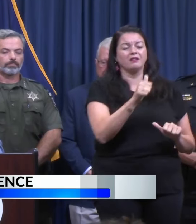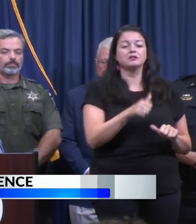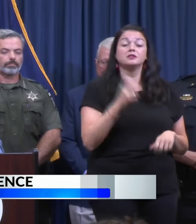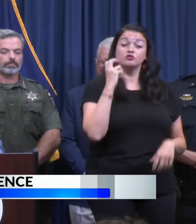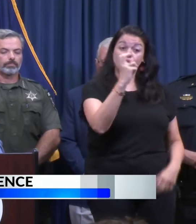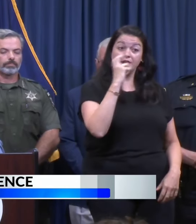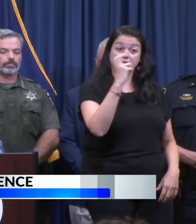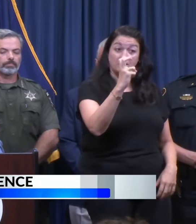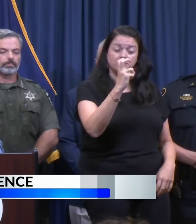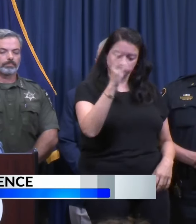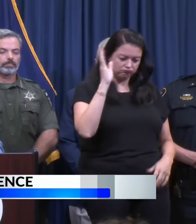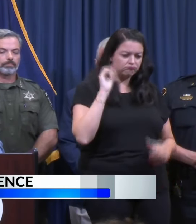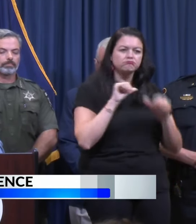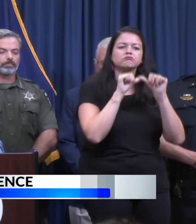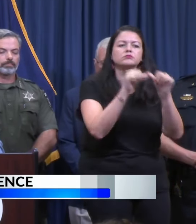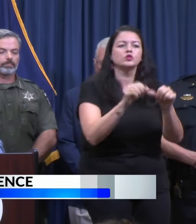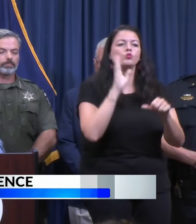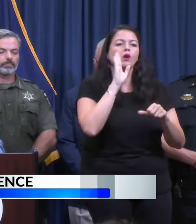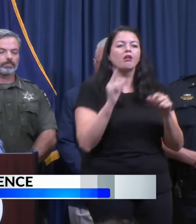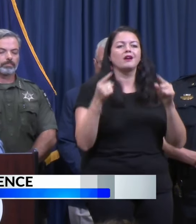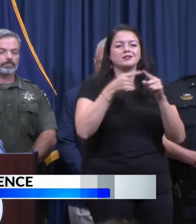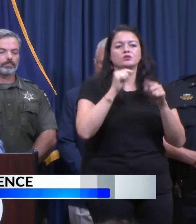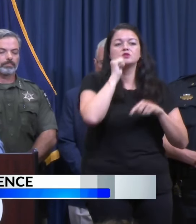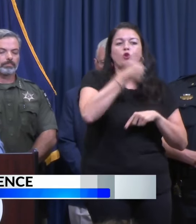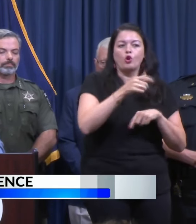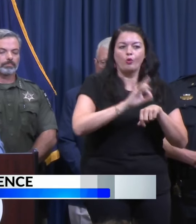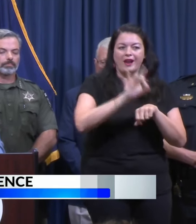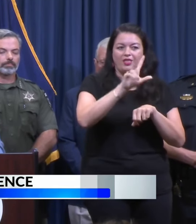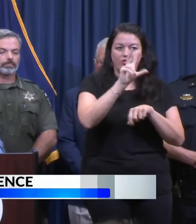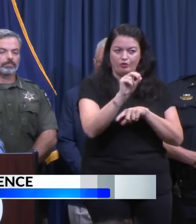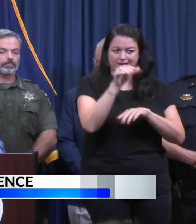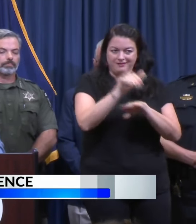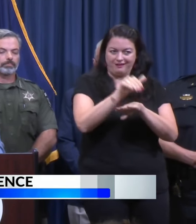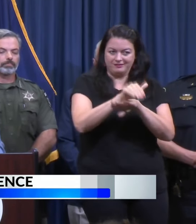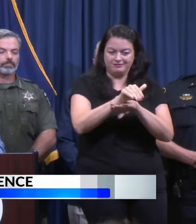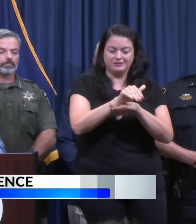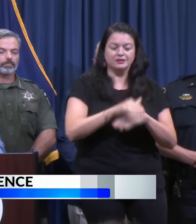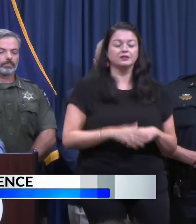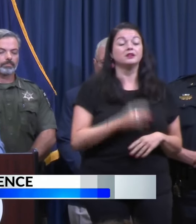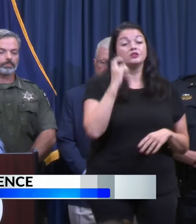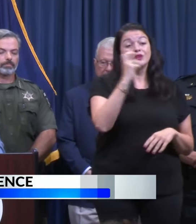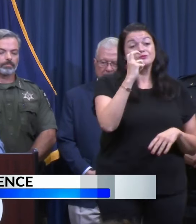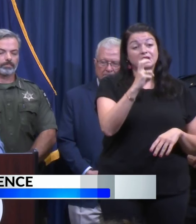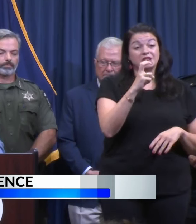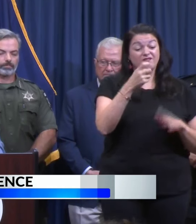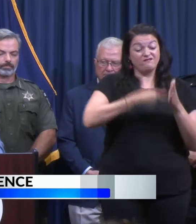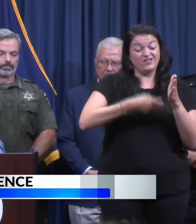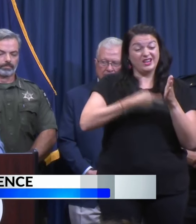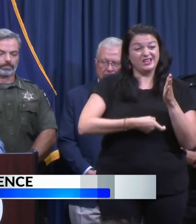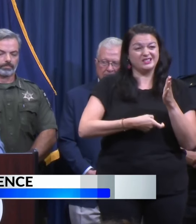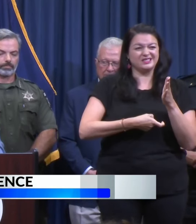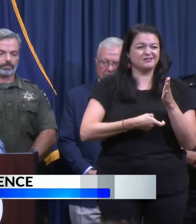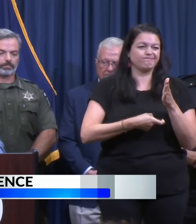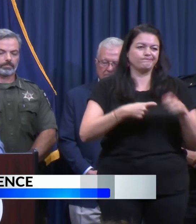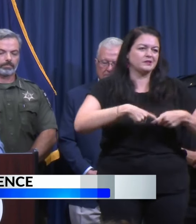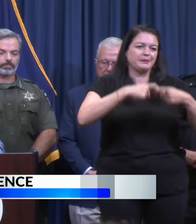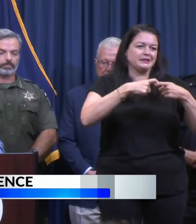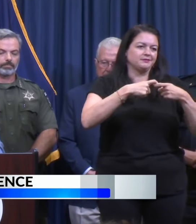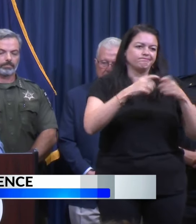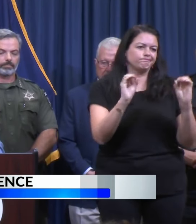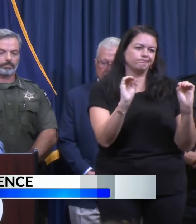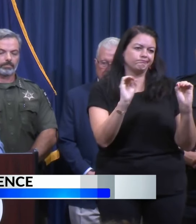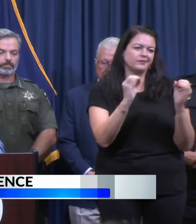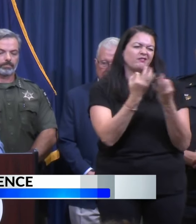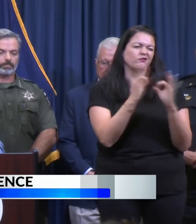scheduled through tomorrow at 8:30 p.m., pending inclement weather. Transportation fees will also be suspended tomorrow in order